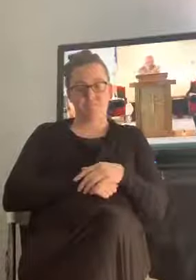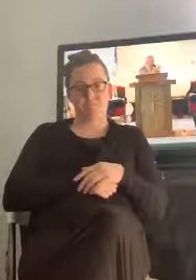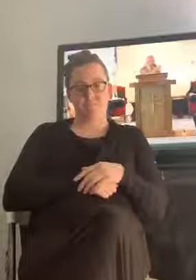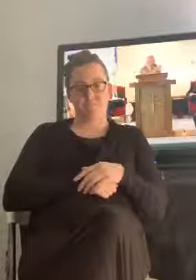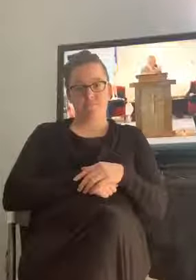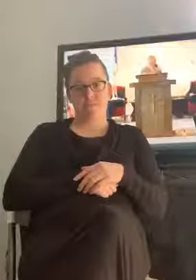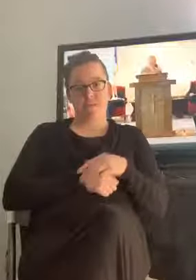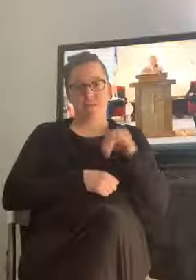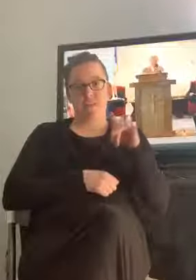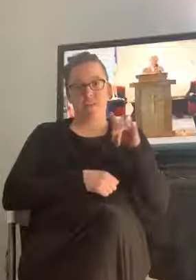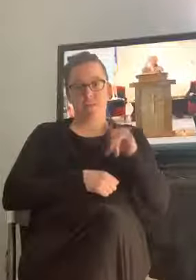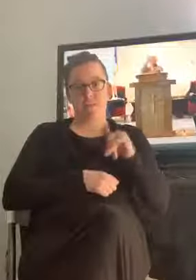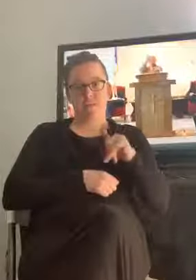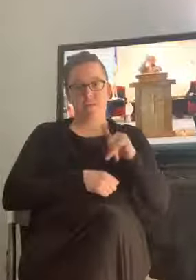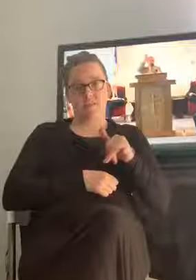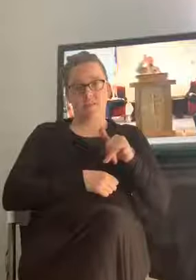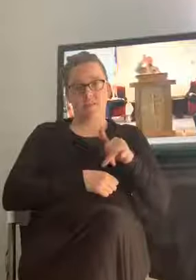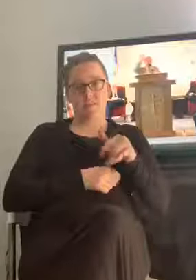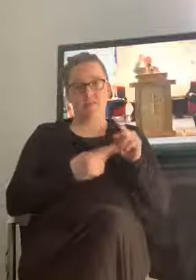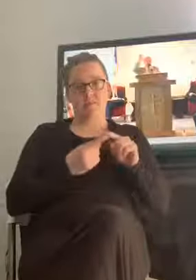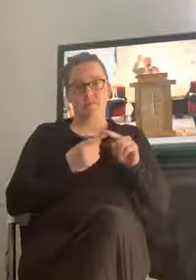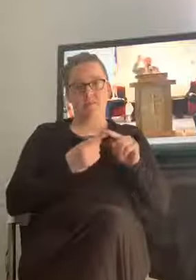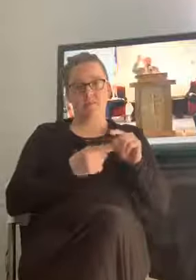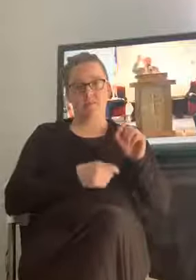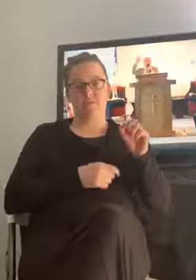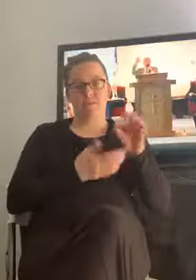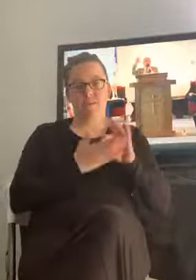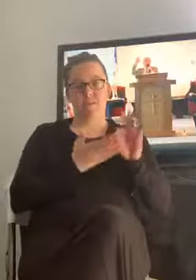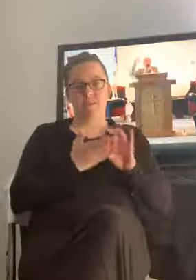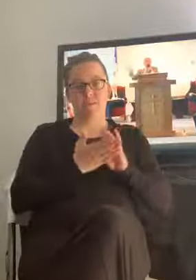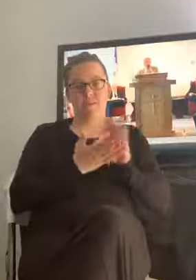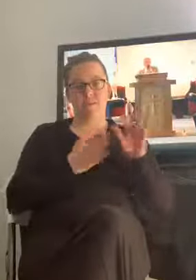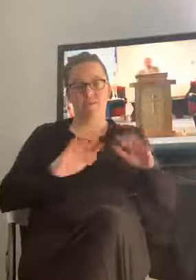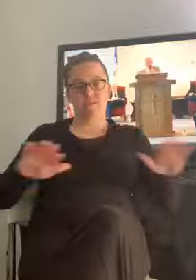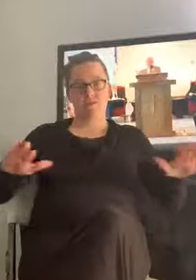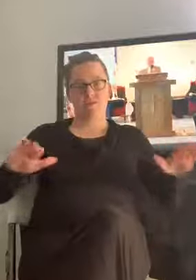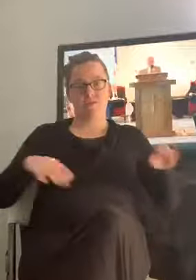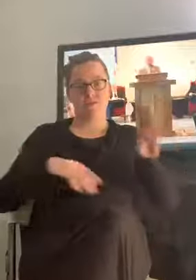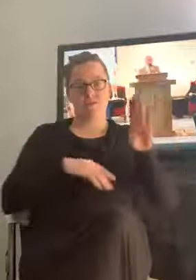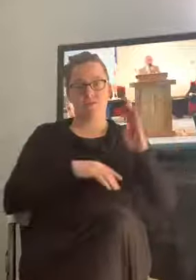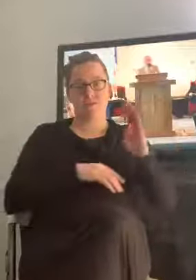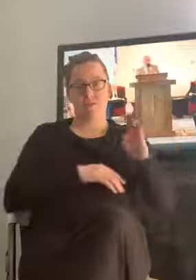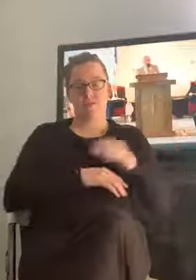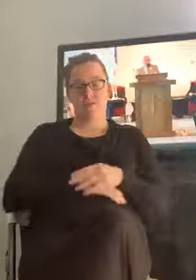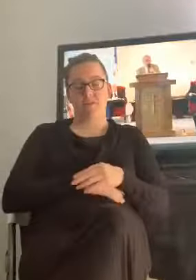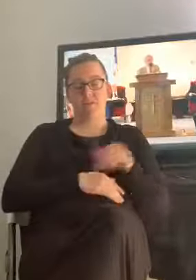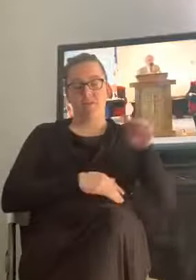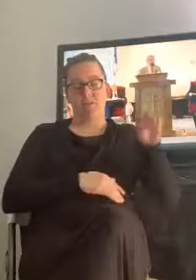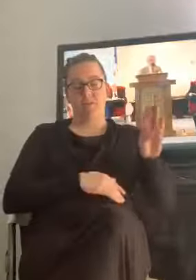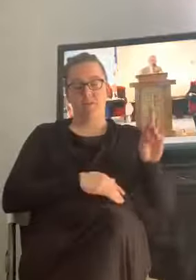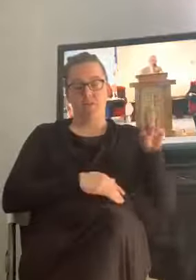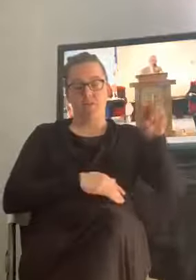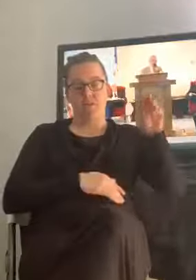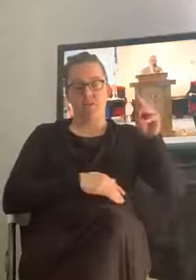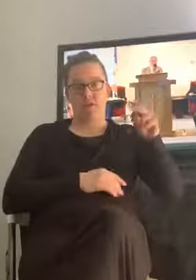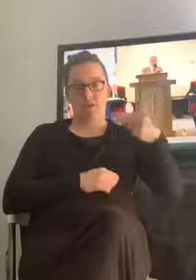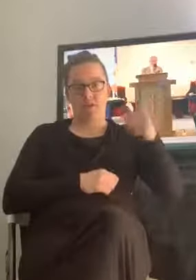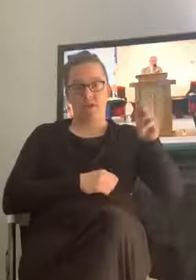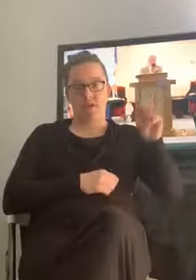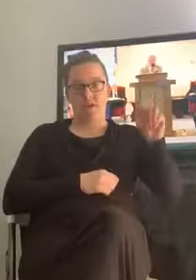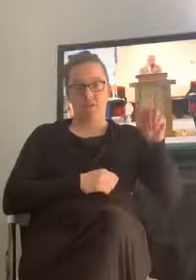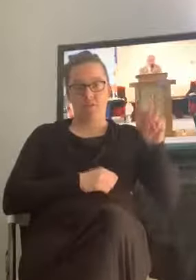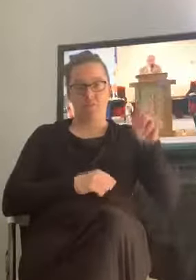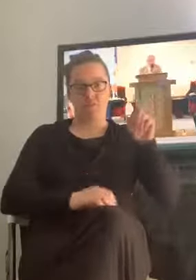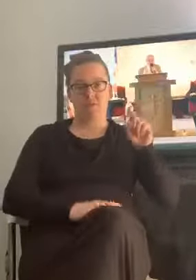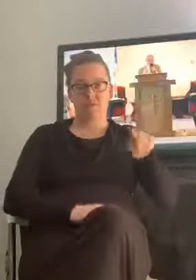shall thy seed be. Right. Now, question. You can read this 15th chapter, the